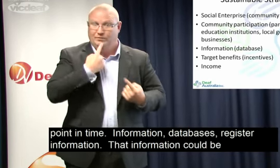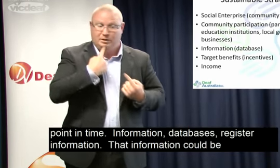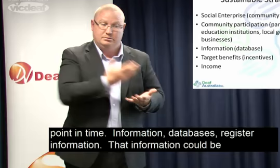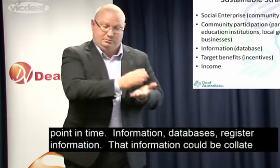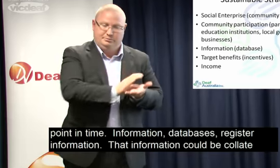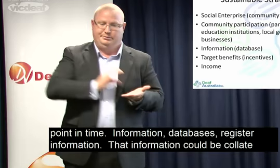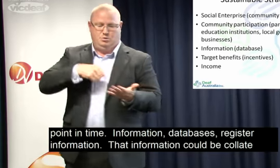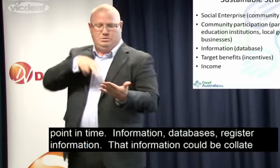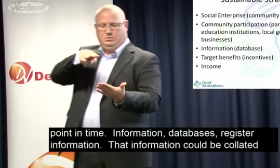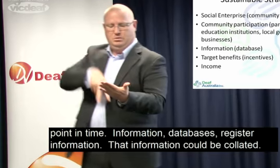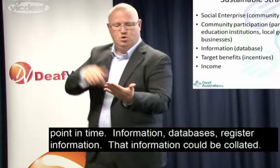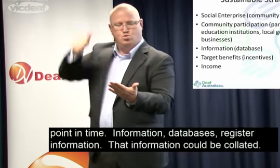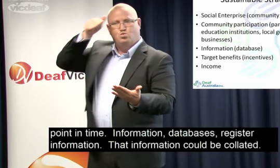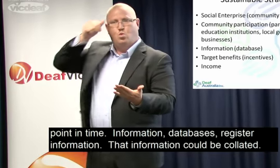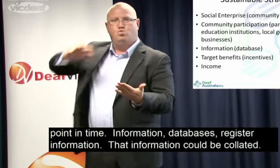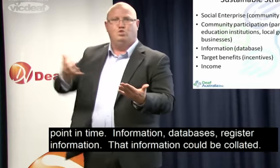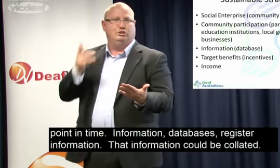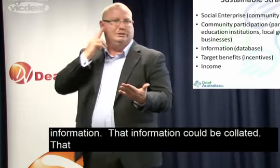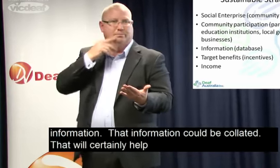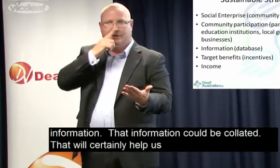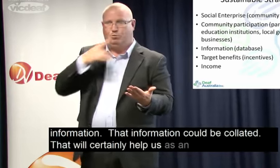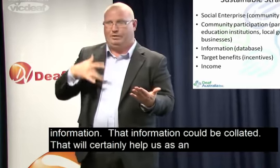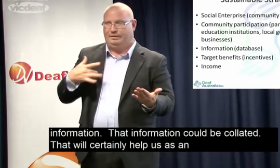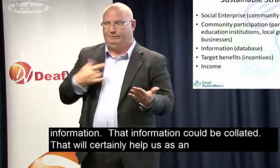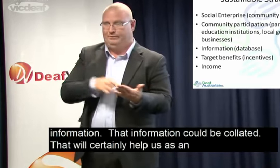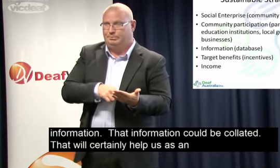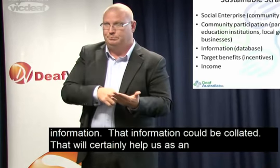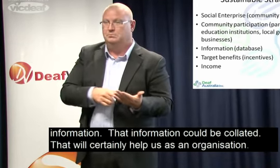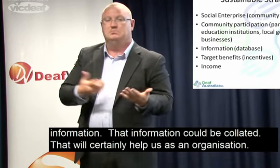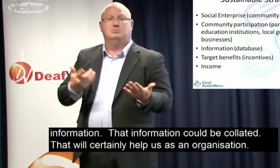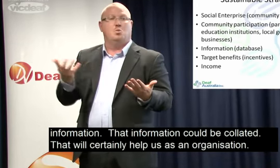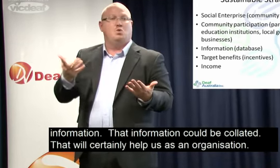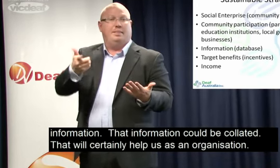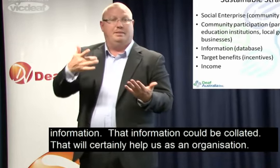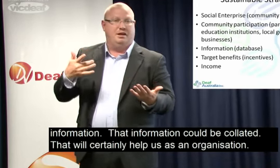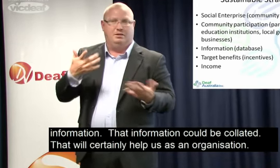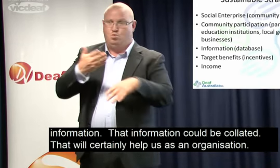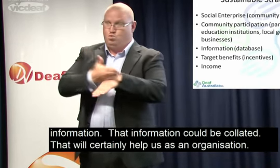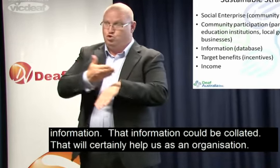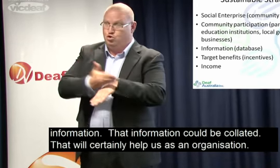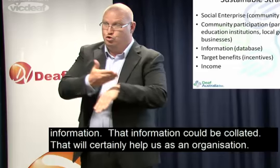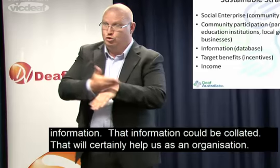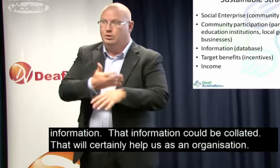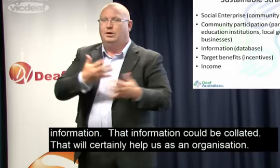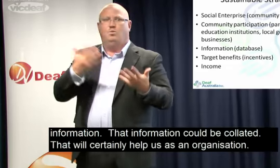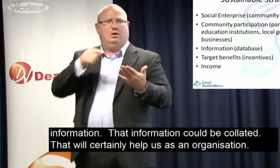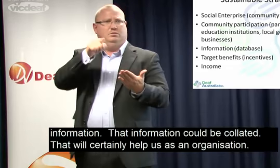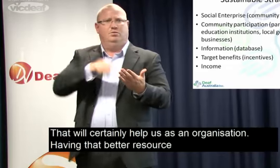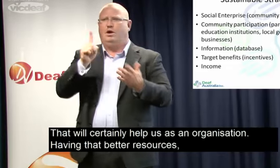an organisation. Having that rich set of resources, knowing where people live demographically, where they work, where